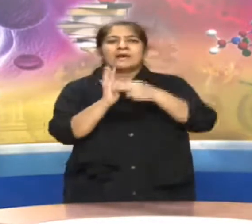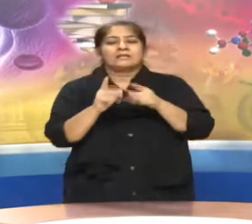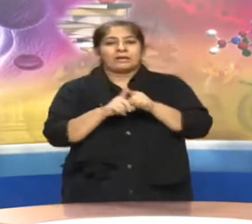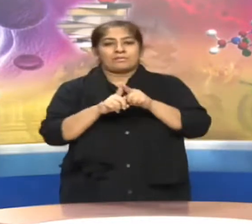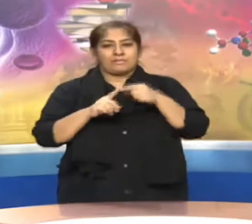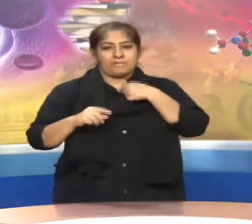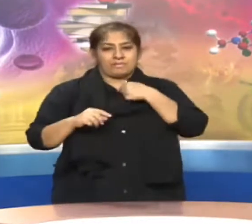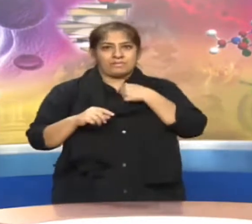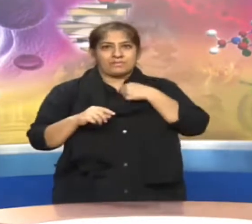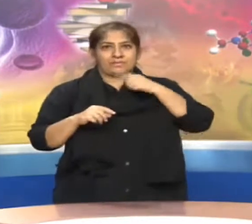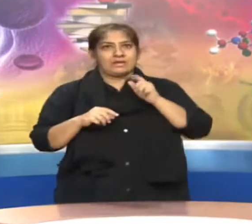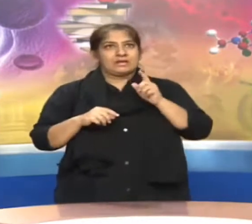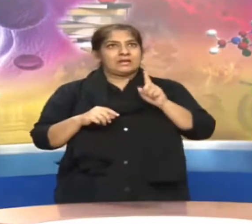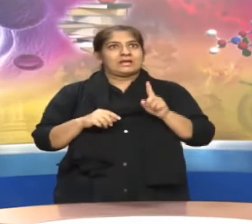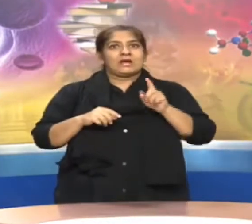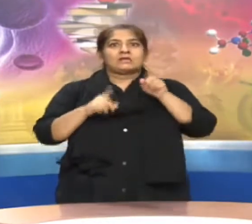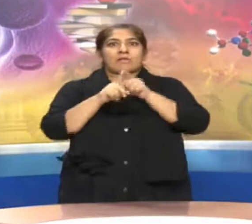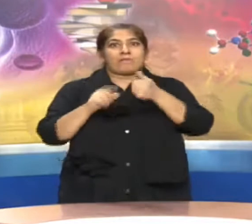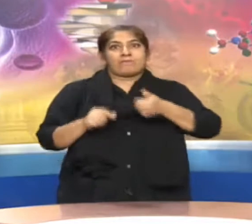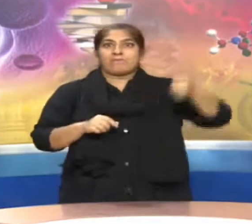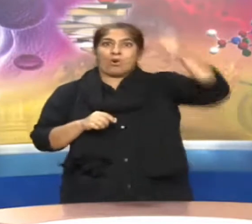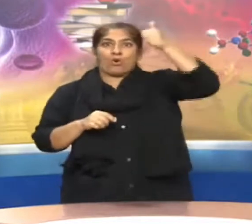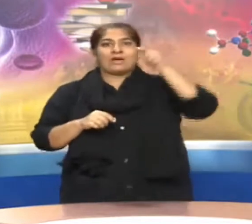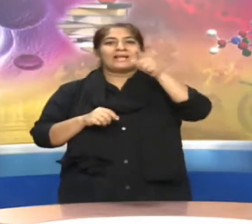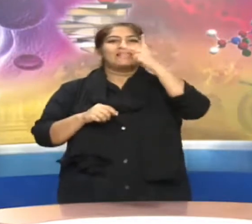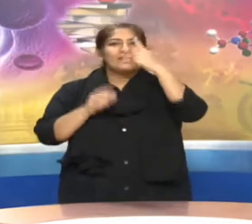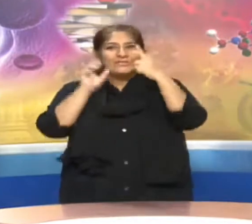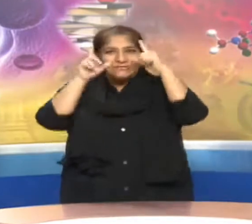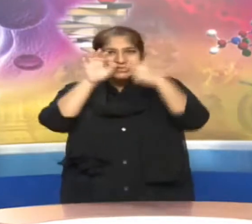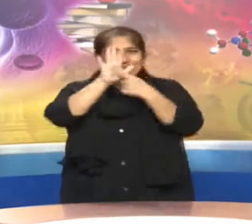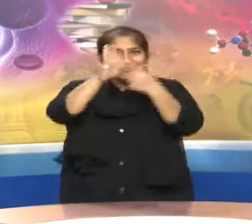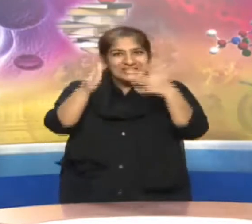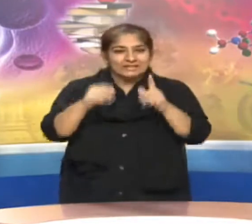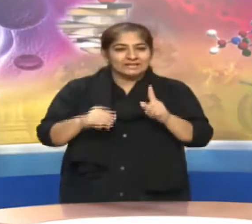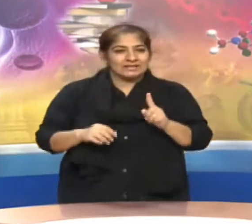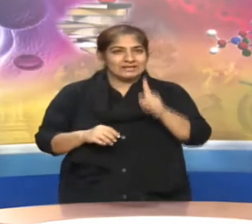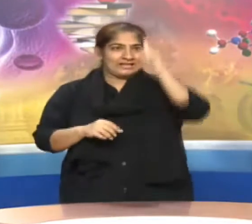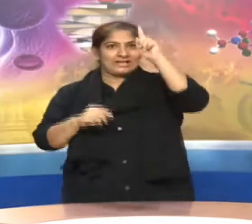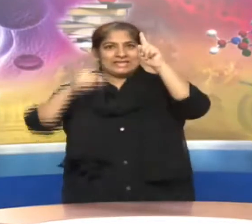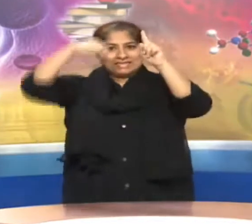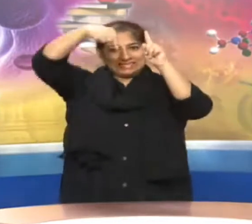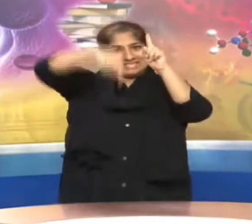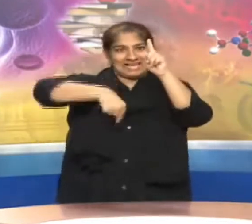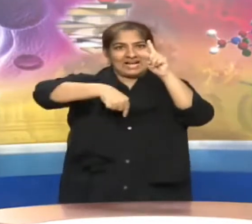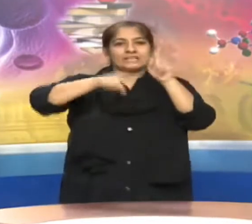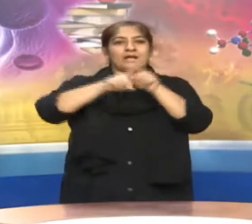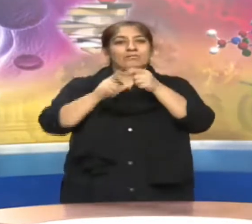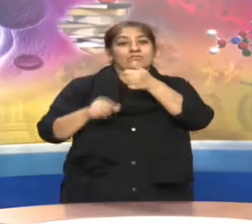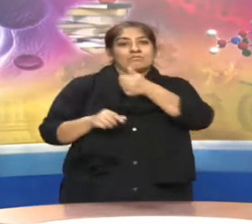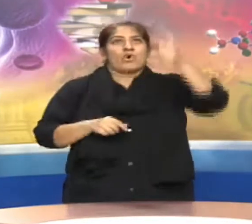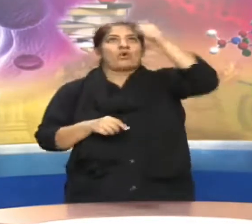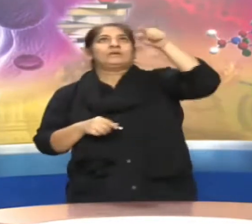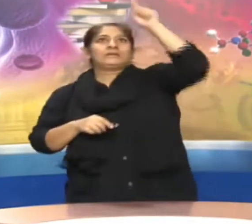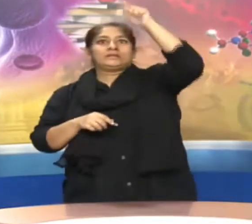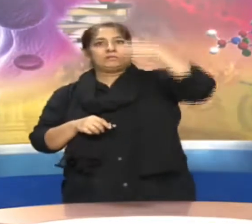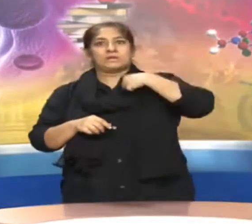vertical communication. This is just like you saw in the previous picture.